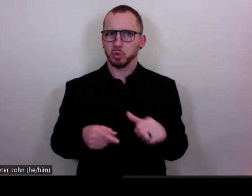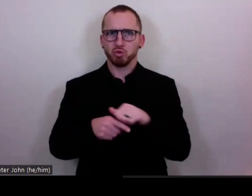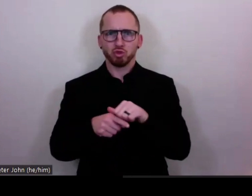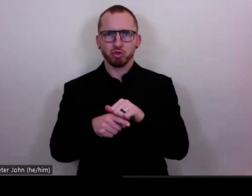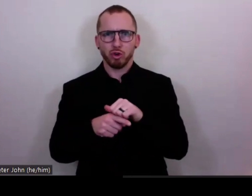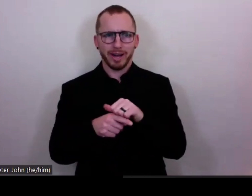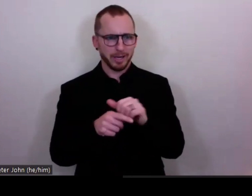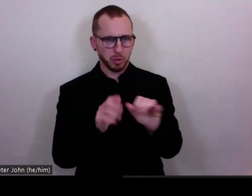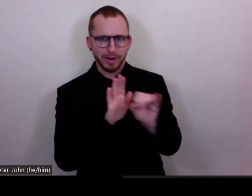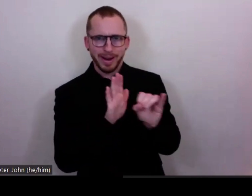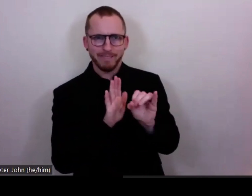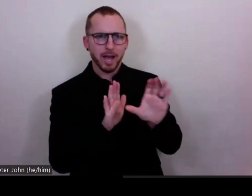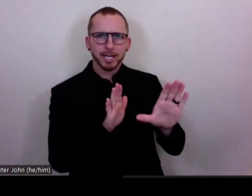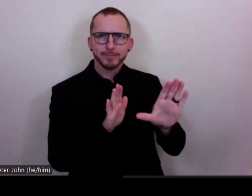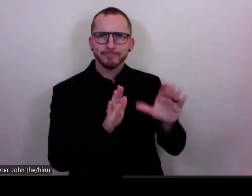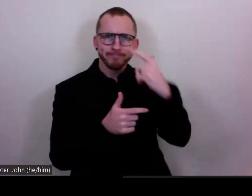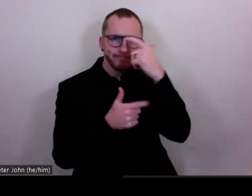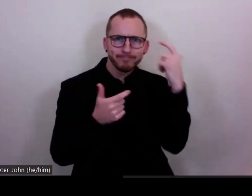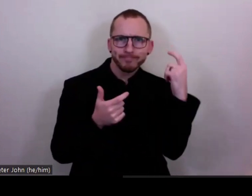have, truly